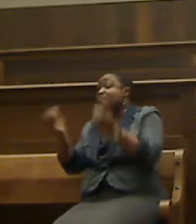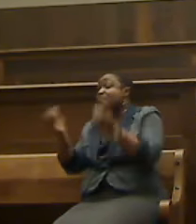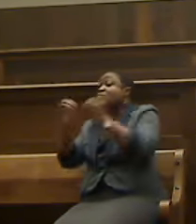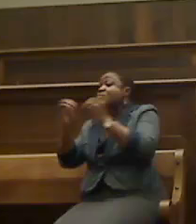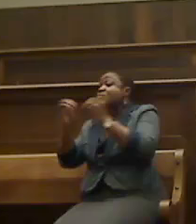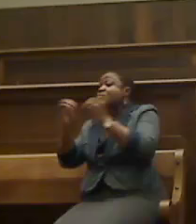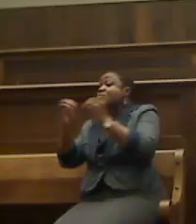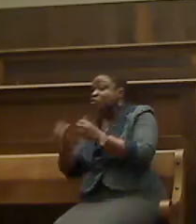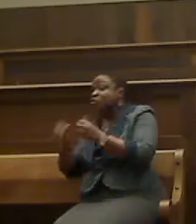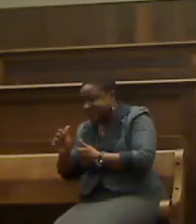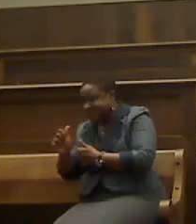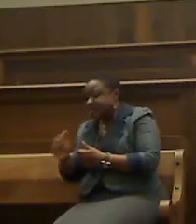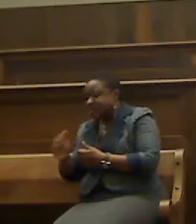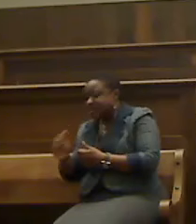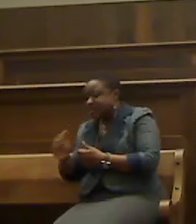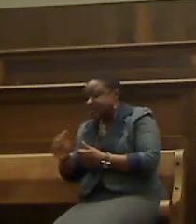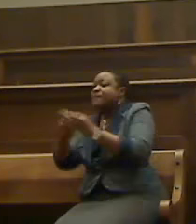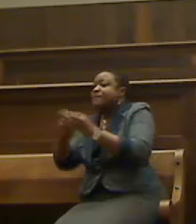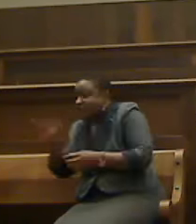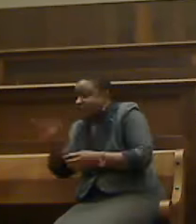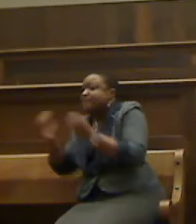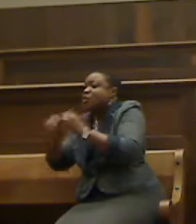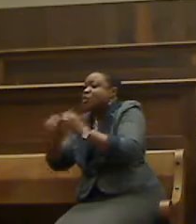the more raw it is.